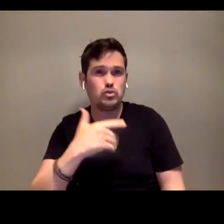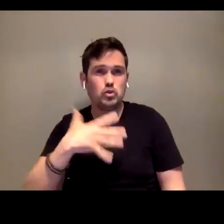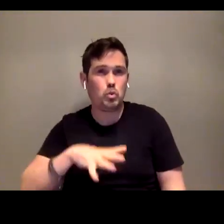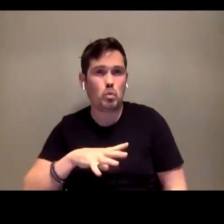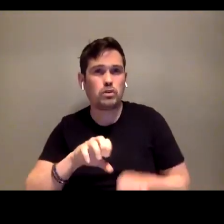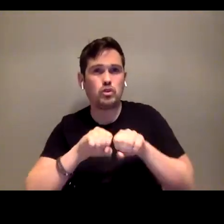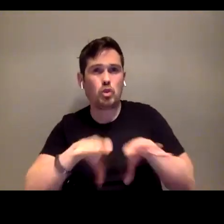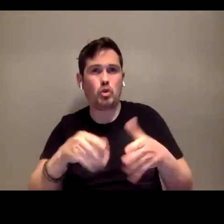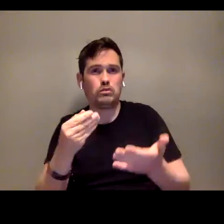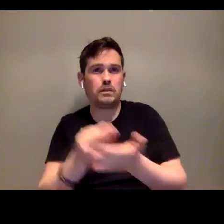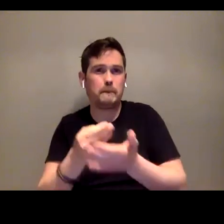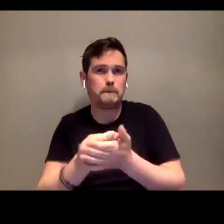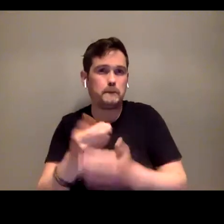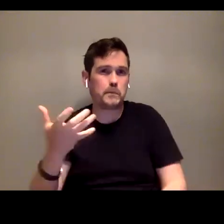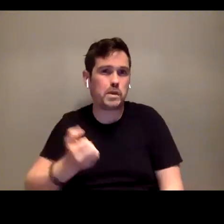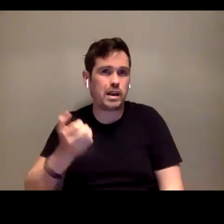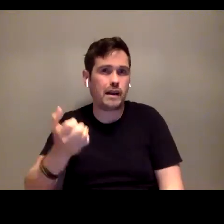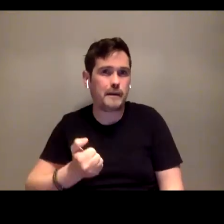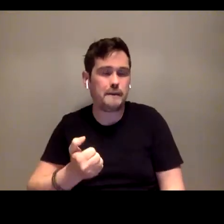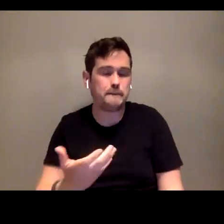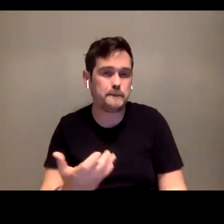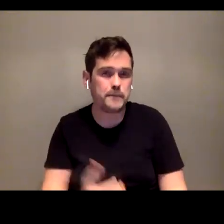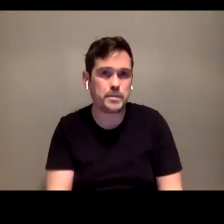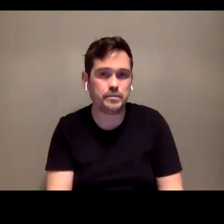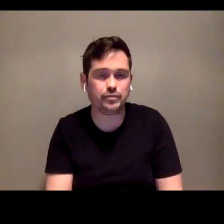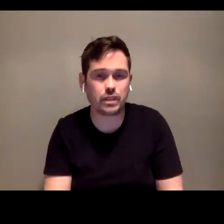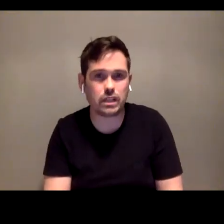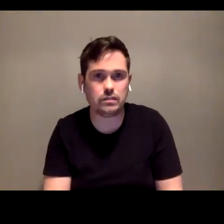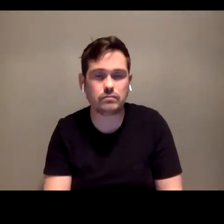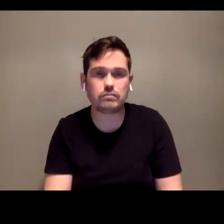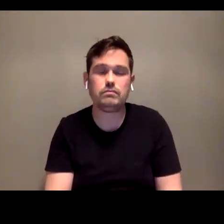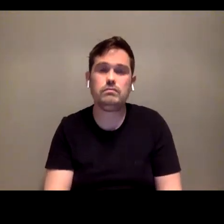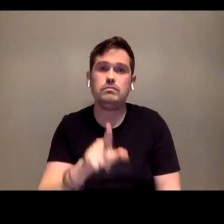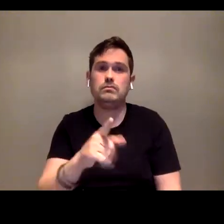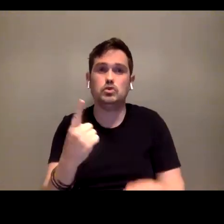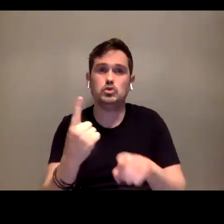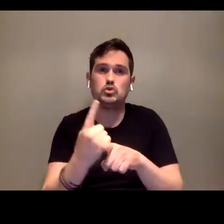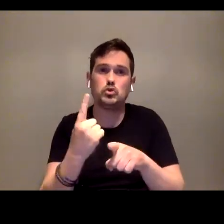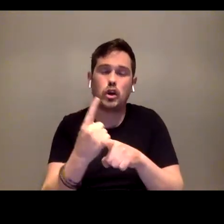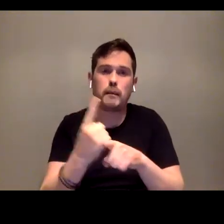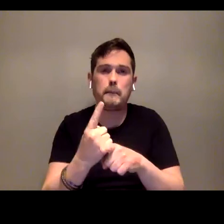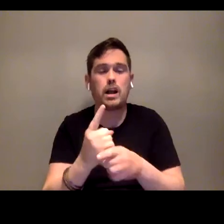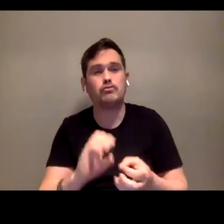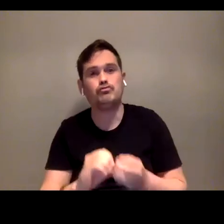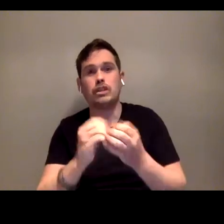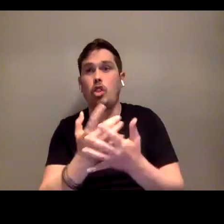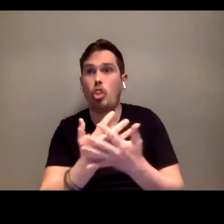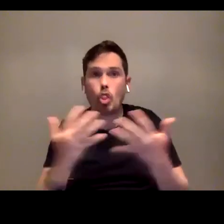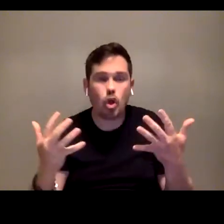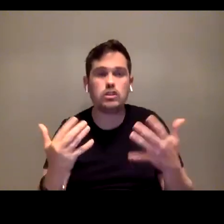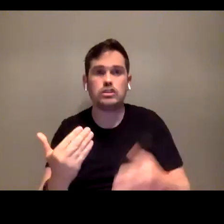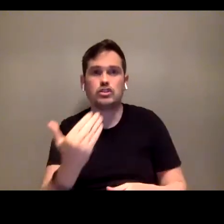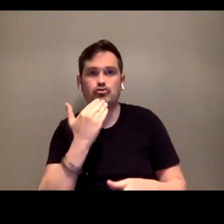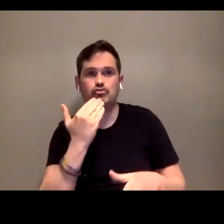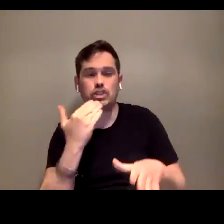been. So, you know, when we're talking about creating millions of good green jobs, the question that we're really trying to answer